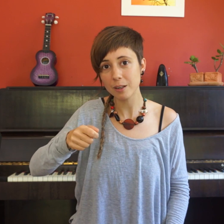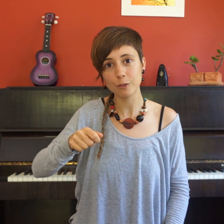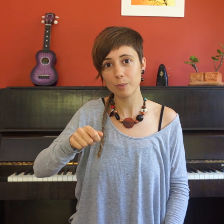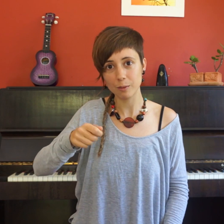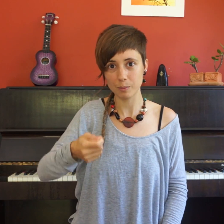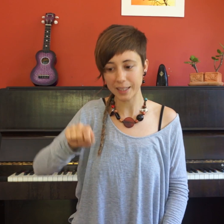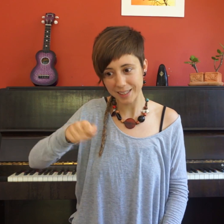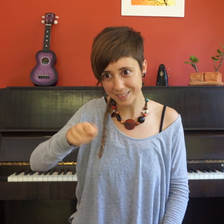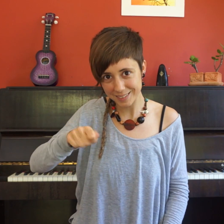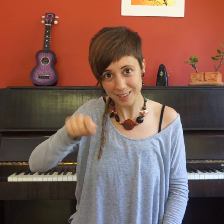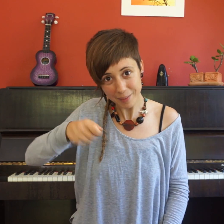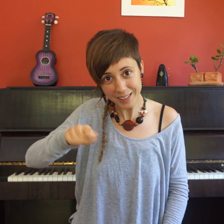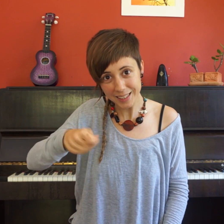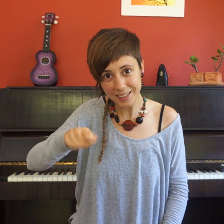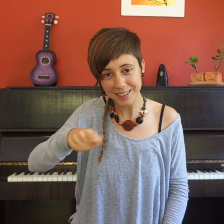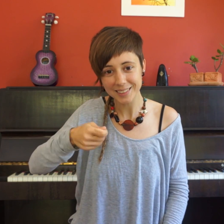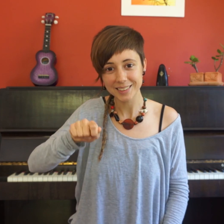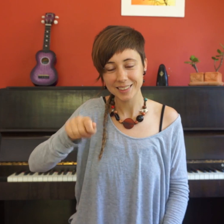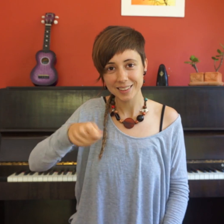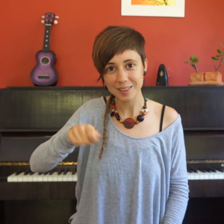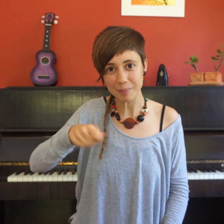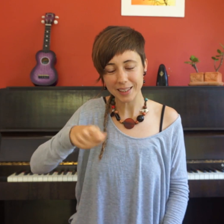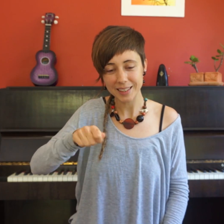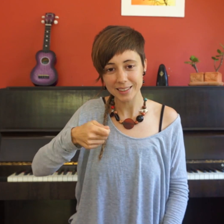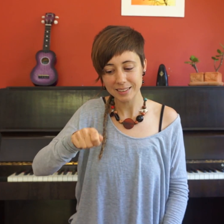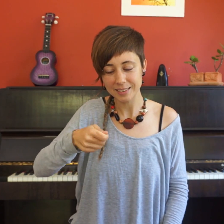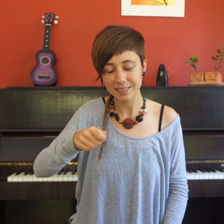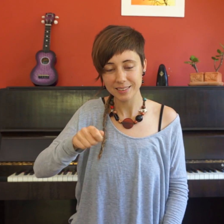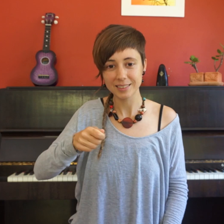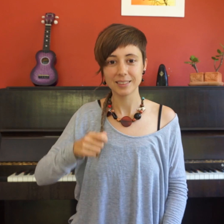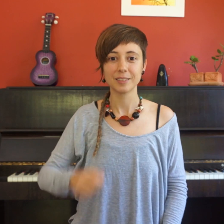loves playing with my keys. That's my key. That's my keys.